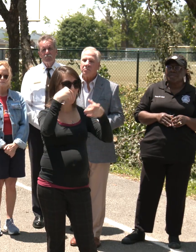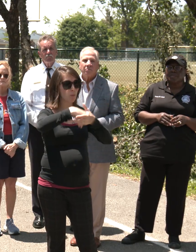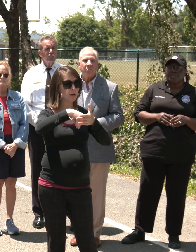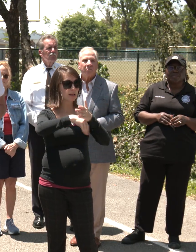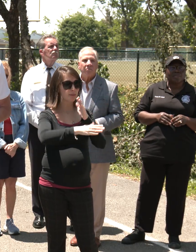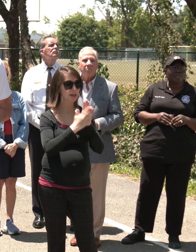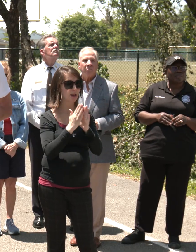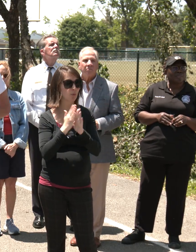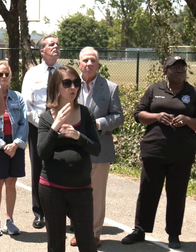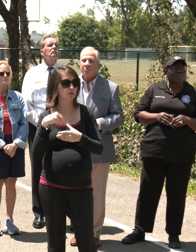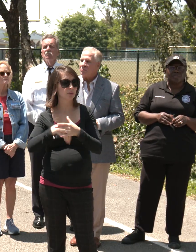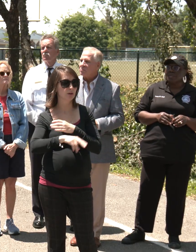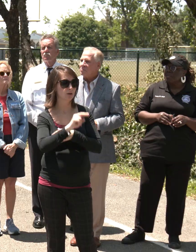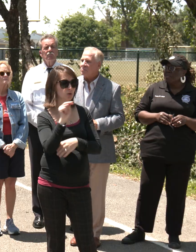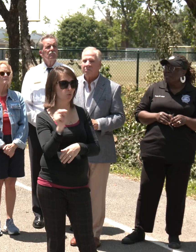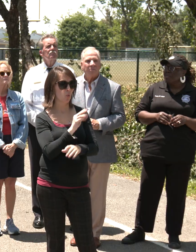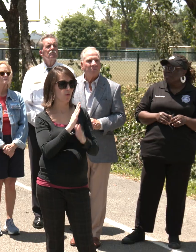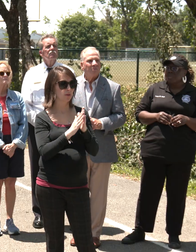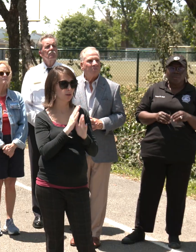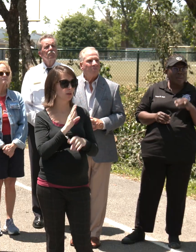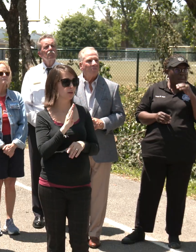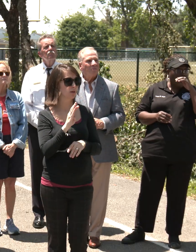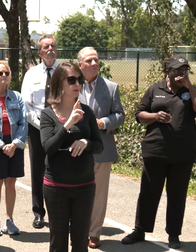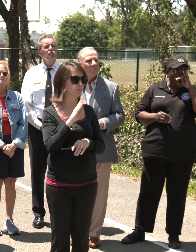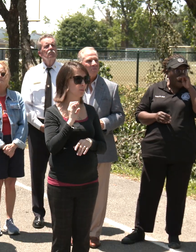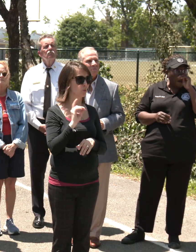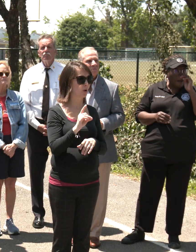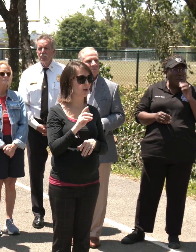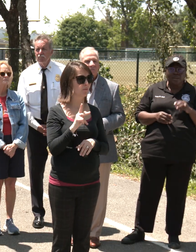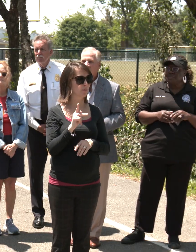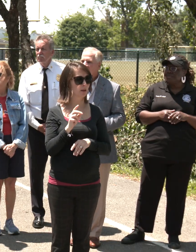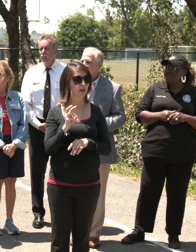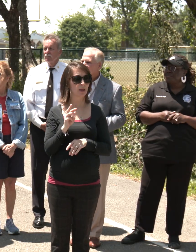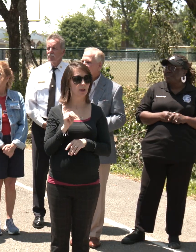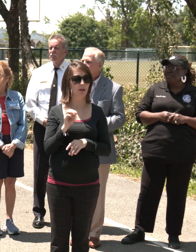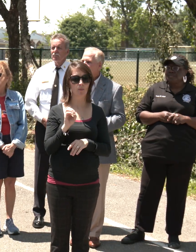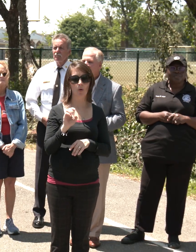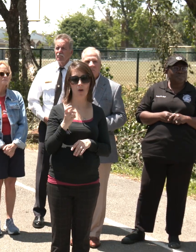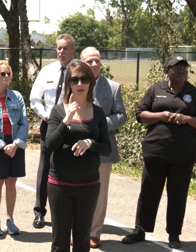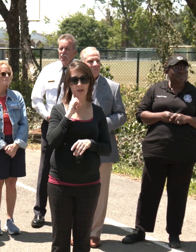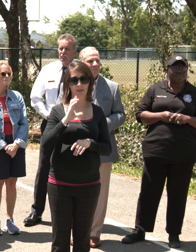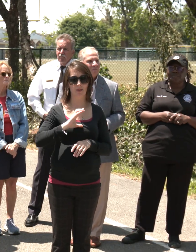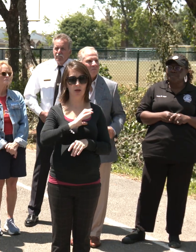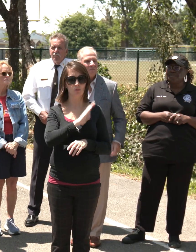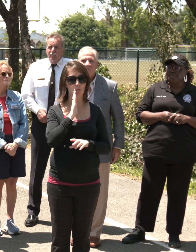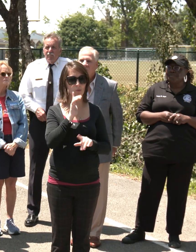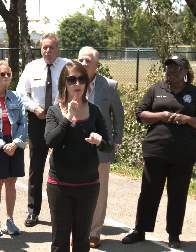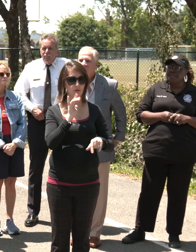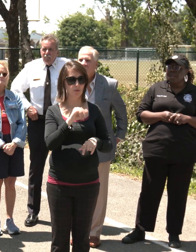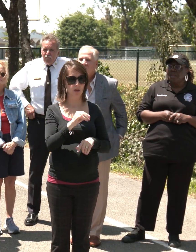City. Yeah. Brad from KMOX. Okay, go ahead. I think the congressman's going to answer that.